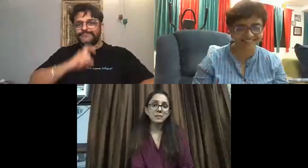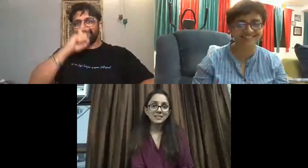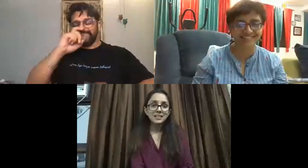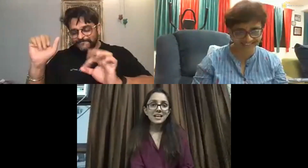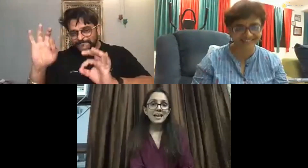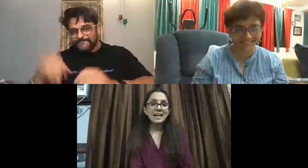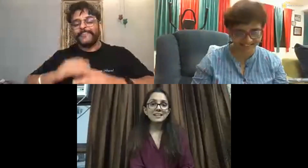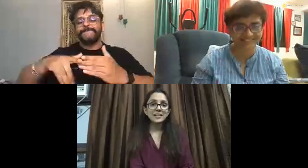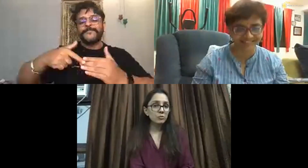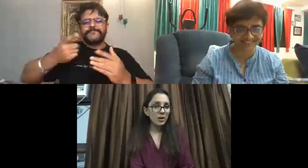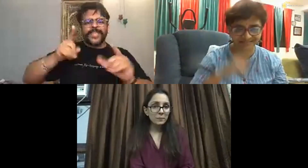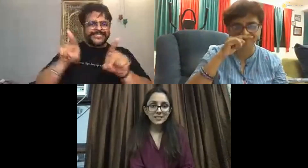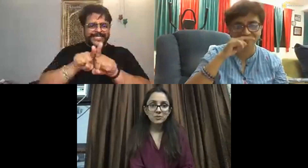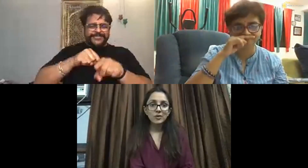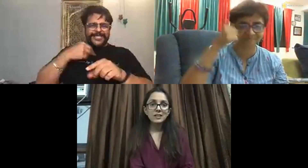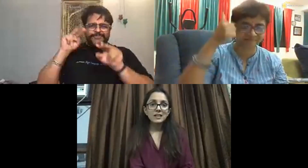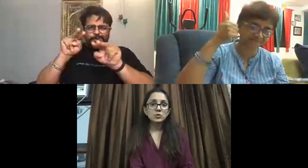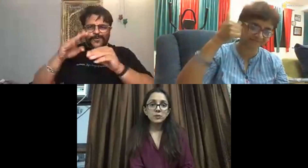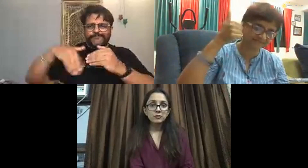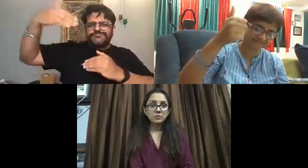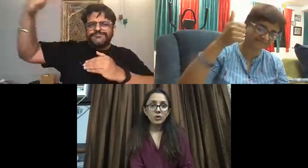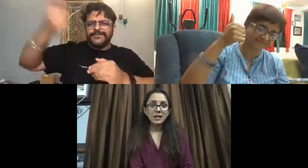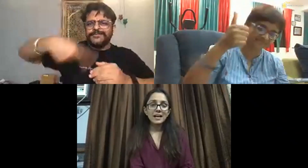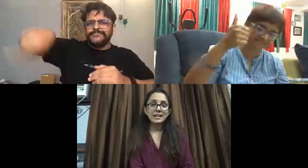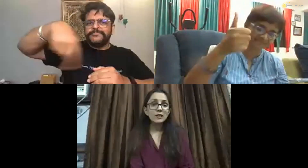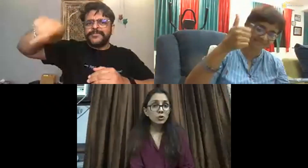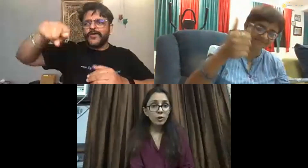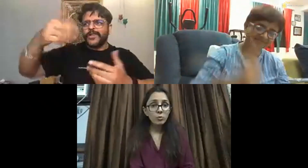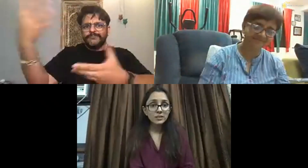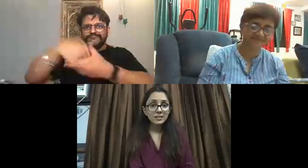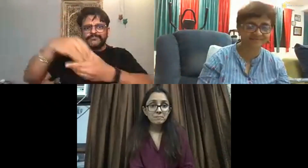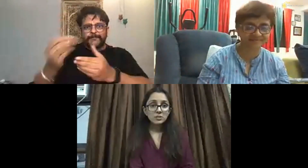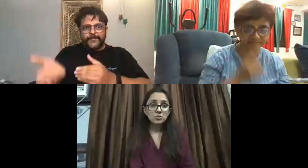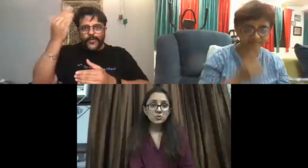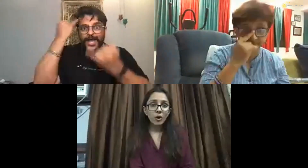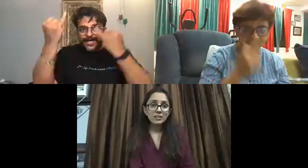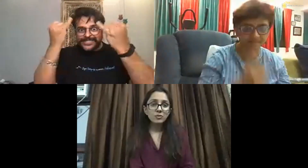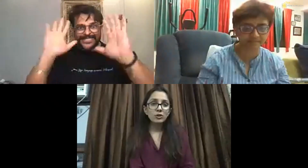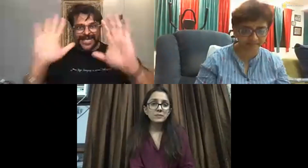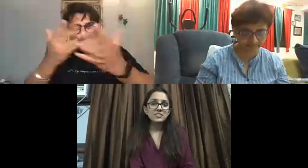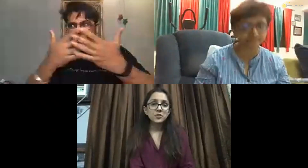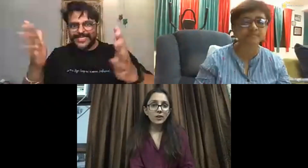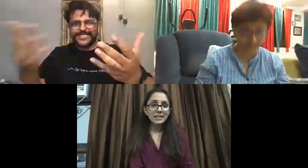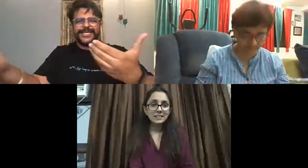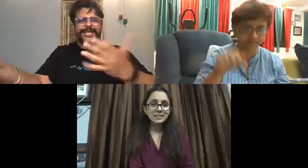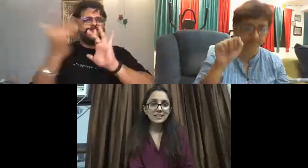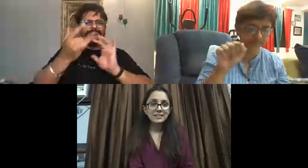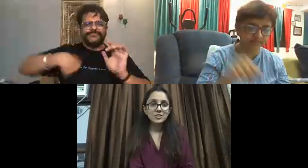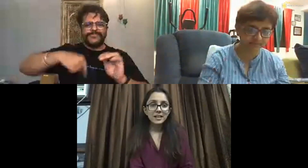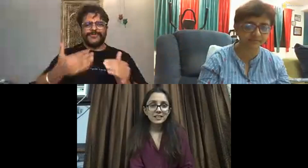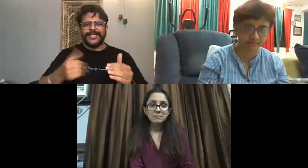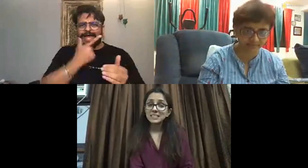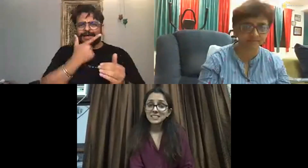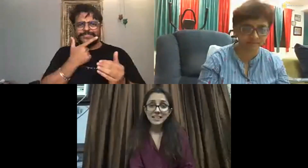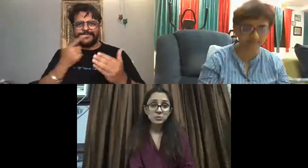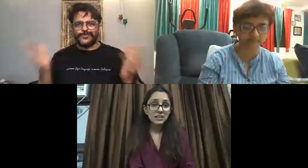month. And you've all made us proud. So proud of you all. And I look forward to your involvement, your ideas getting shared